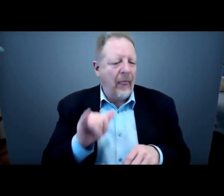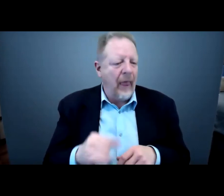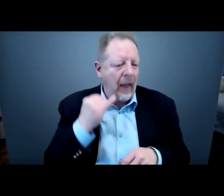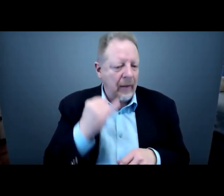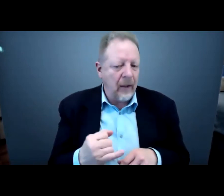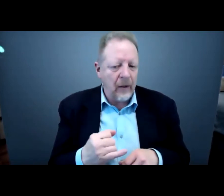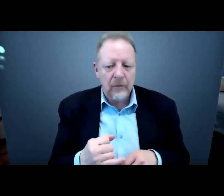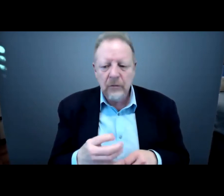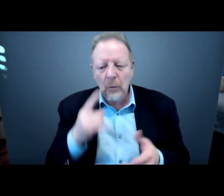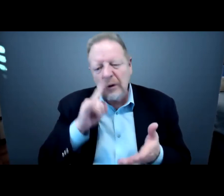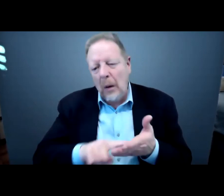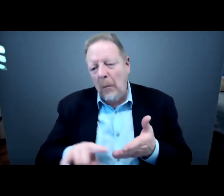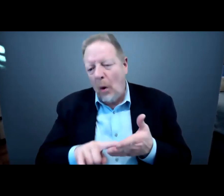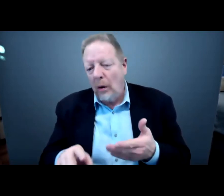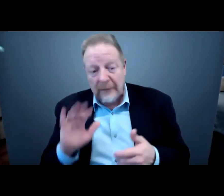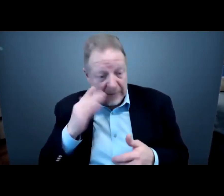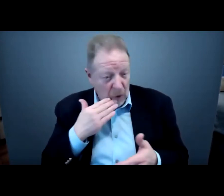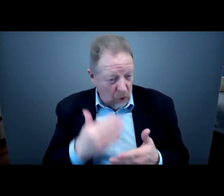everyone?